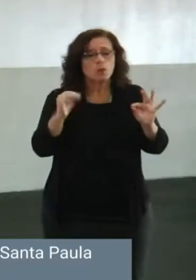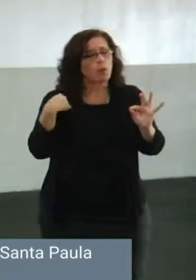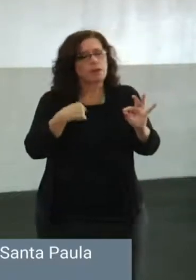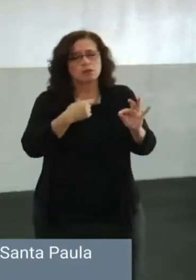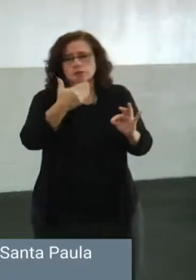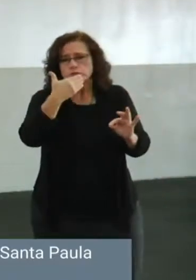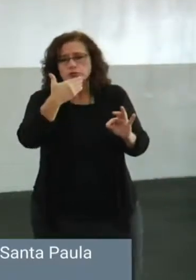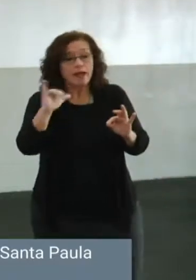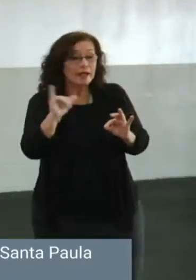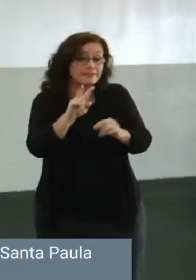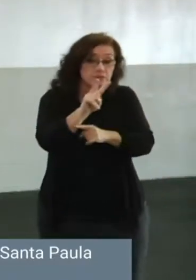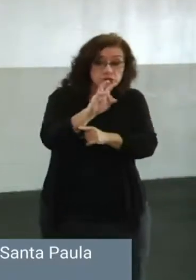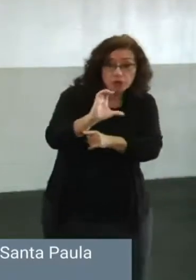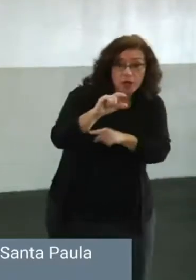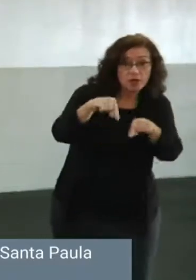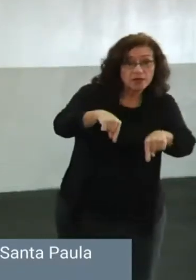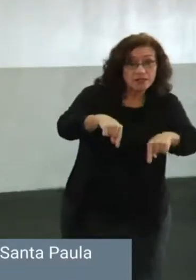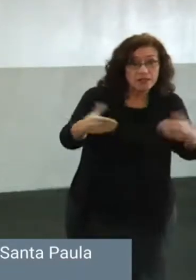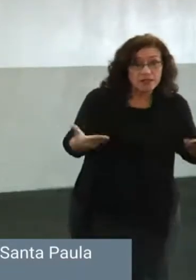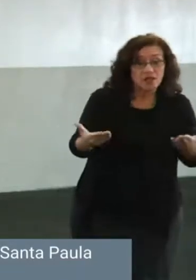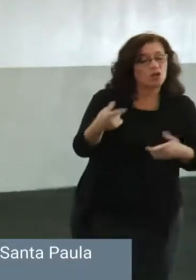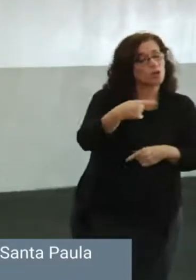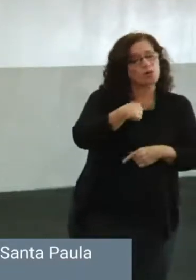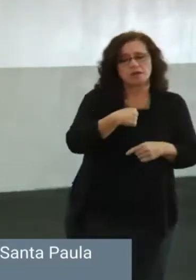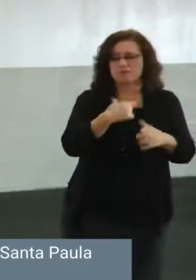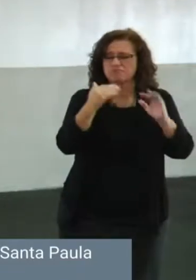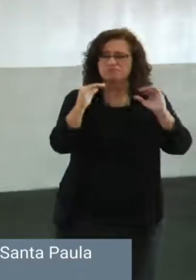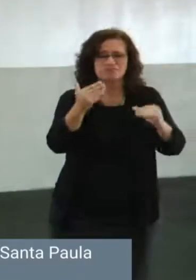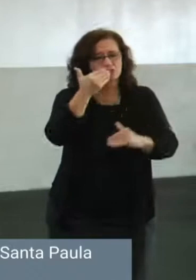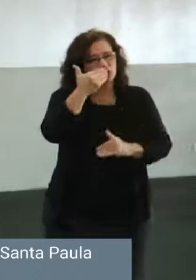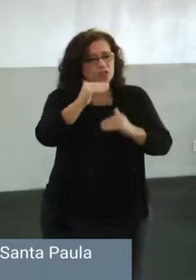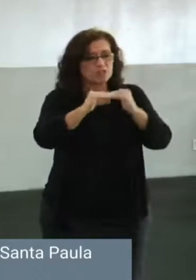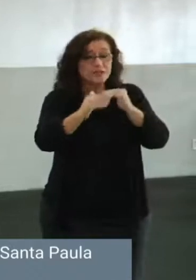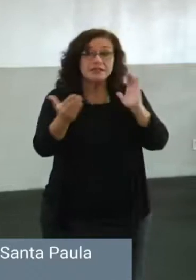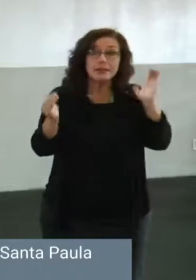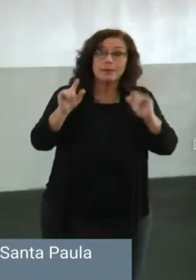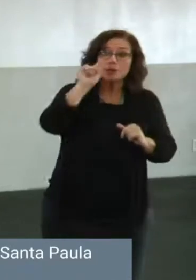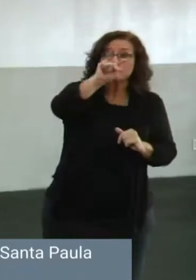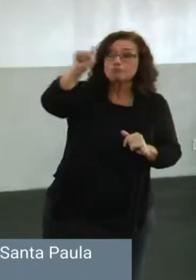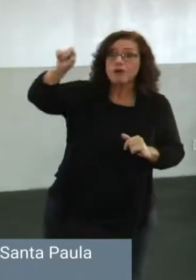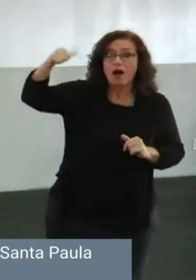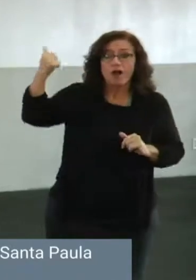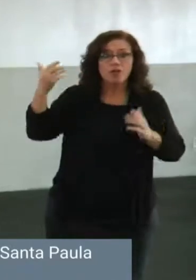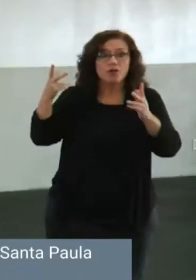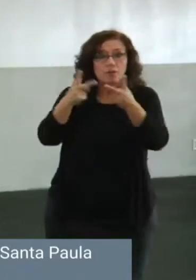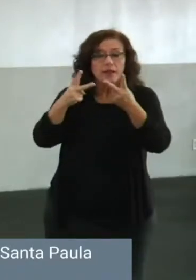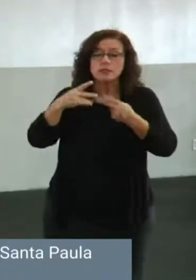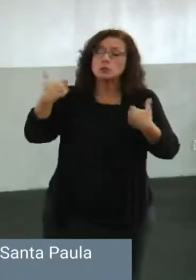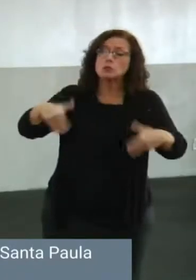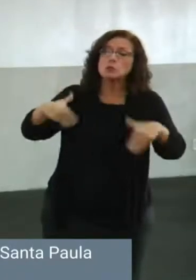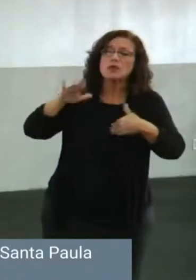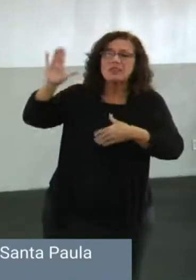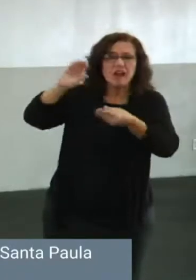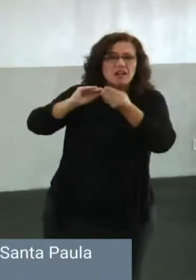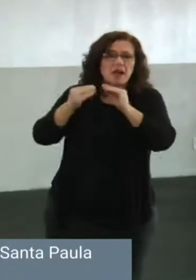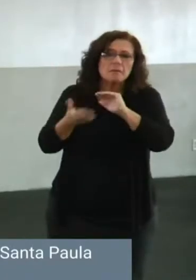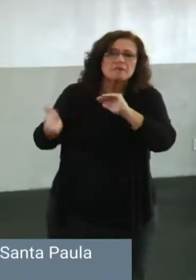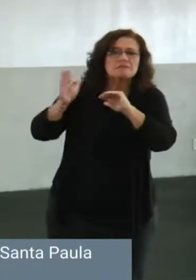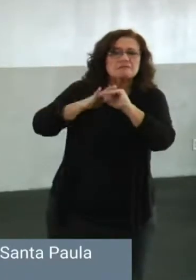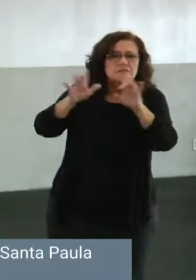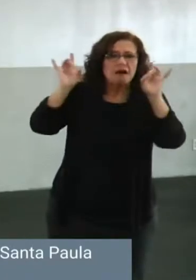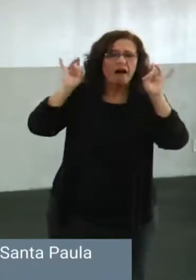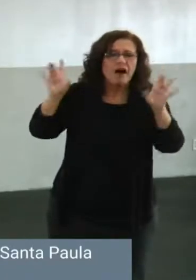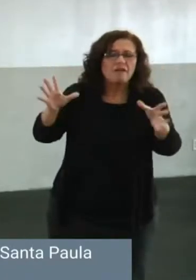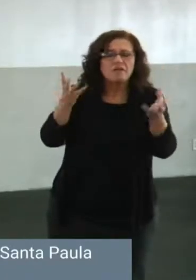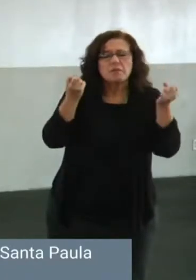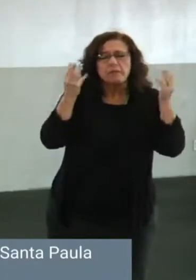in general, and we want to keep it that way when you look at how our county is compared to other counties in the nation. And it's important to remember that. We